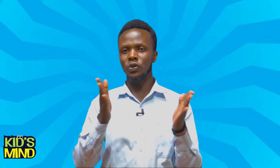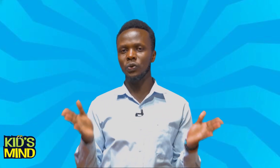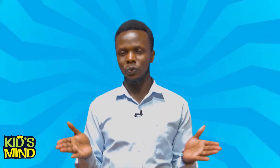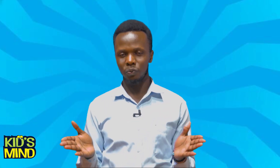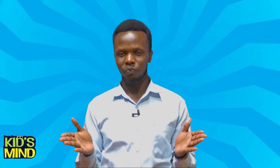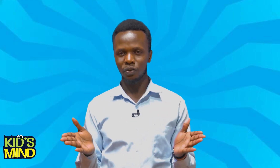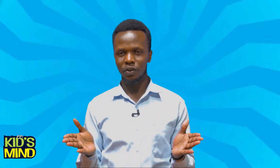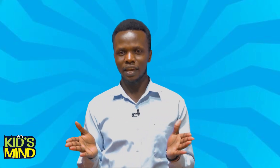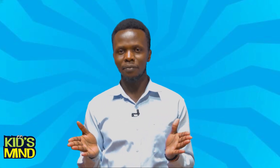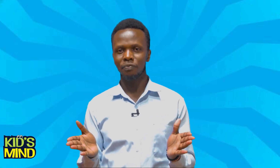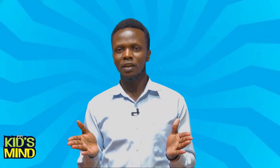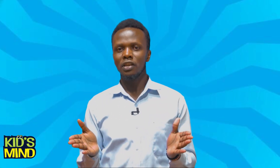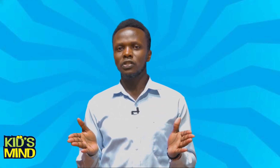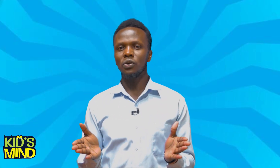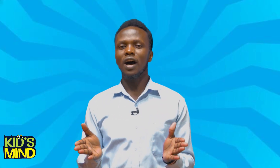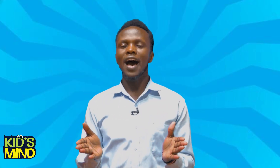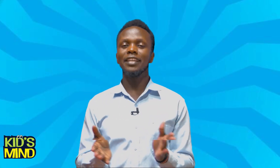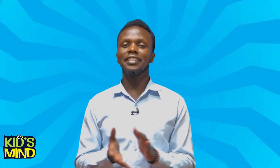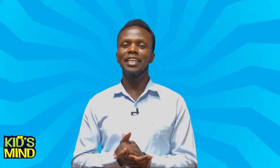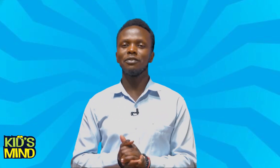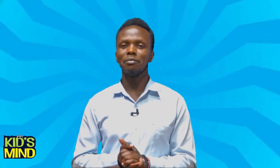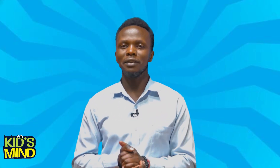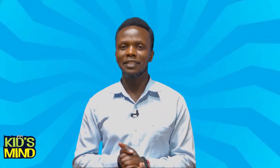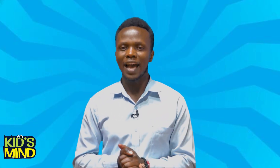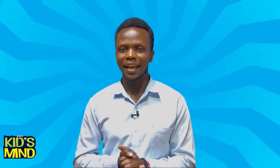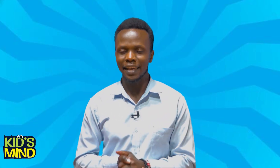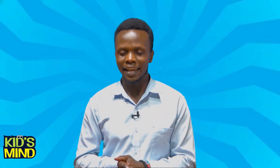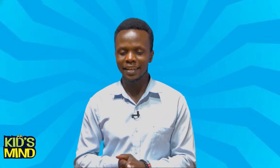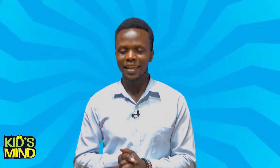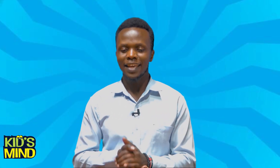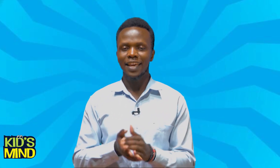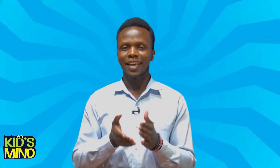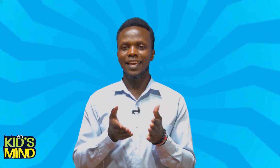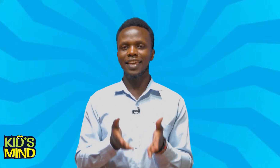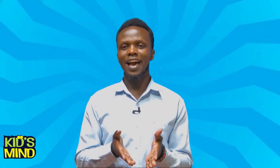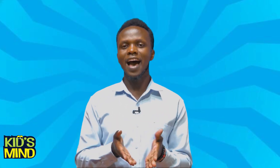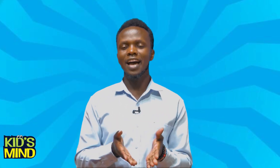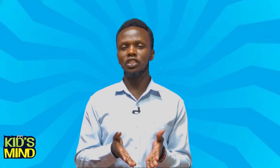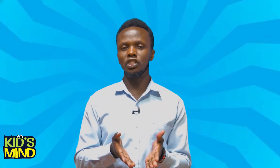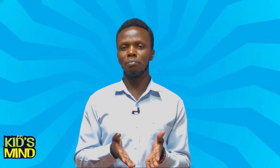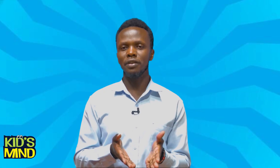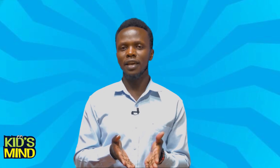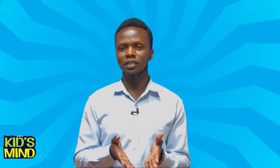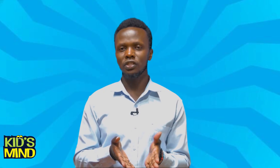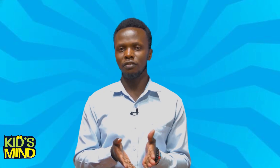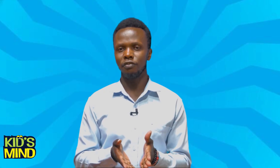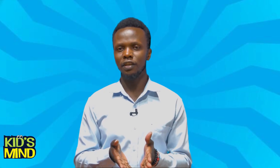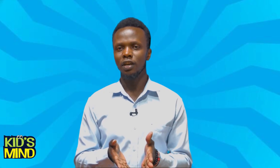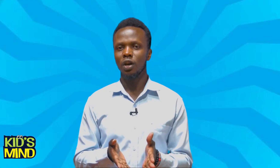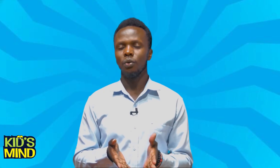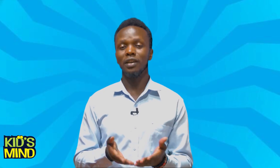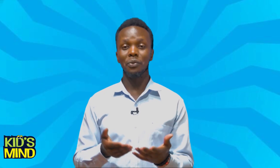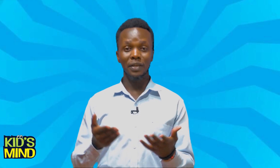U. Okay? So until we meet again here at GBS TV, where we